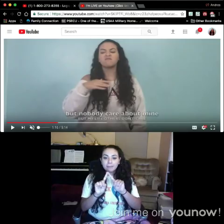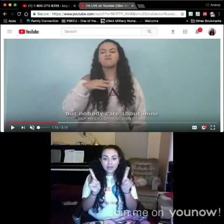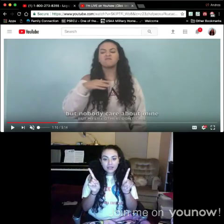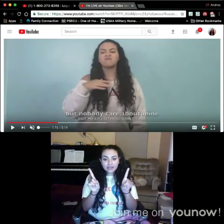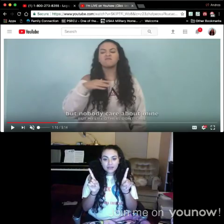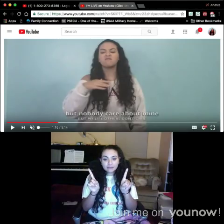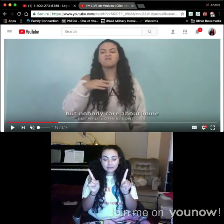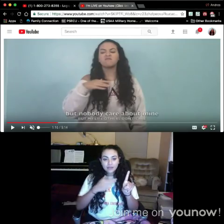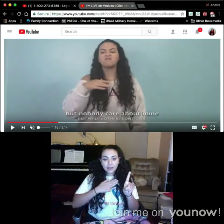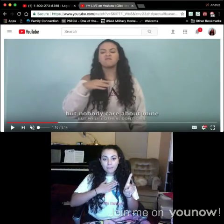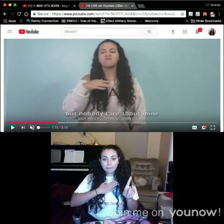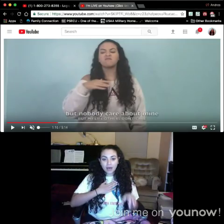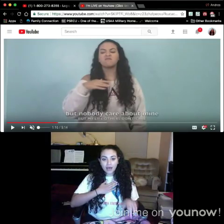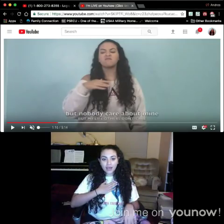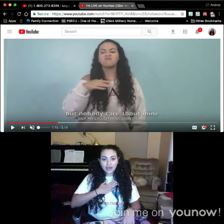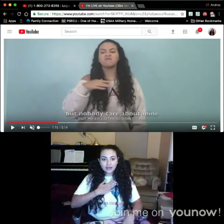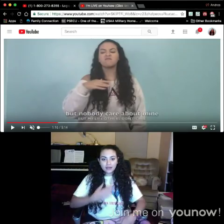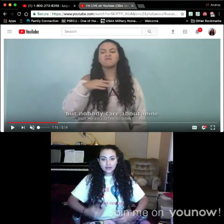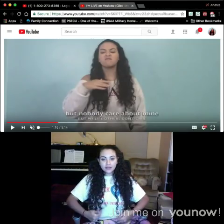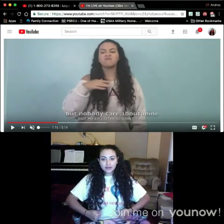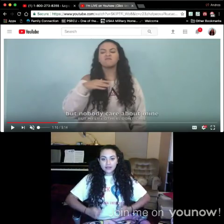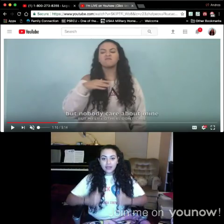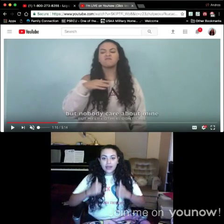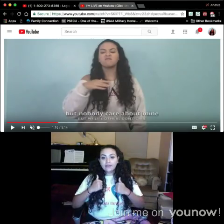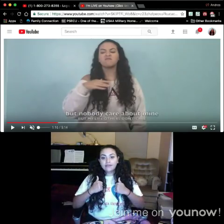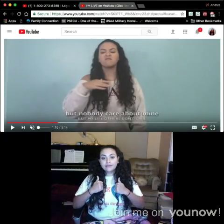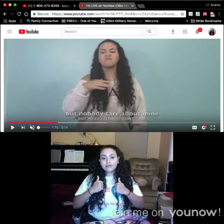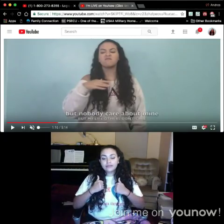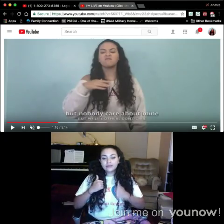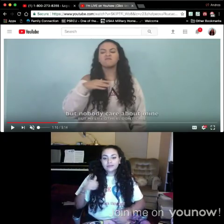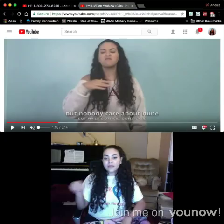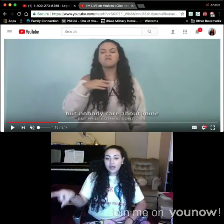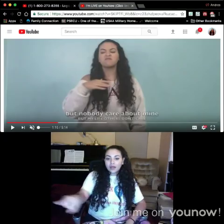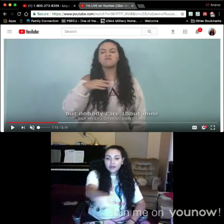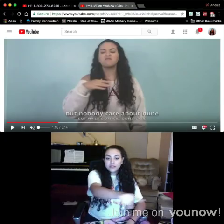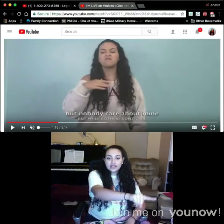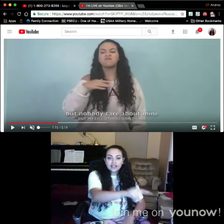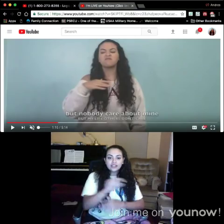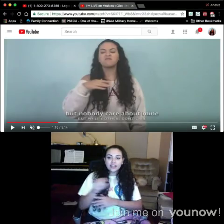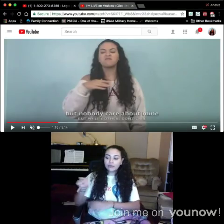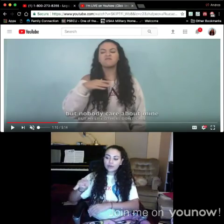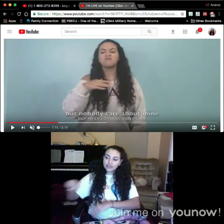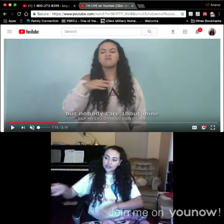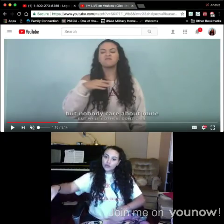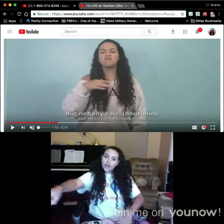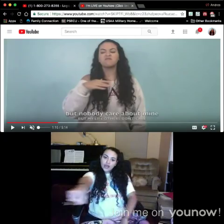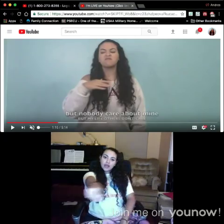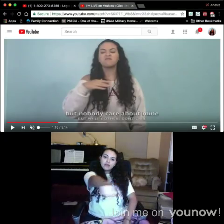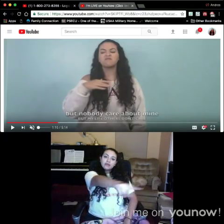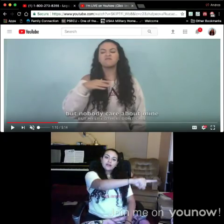sign but. My life, others, and then I just kind of point